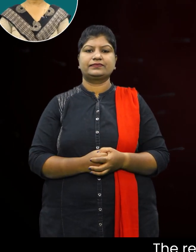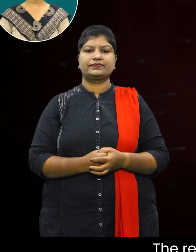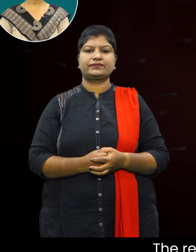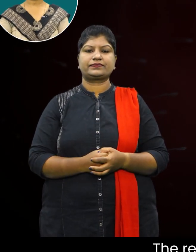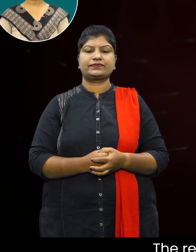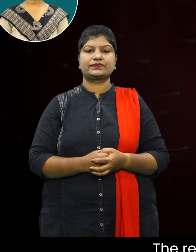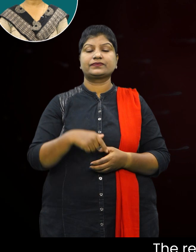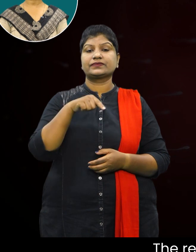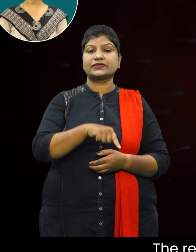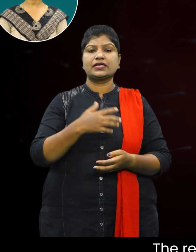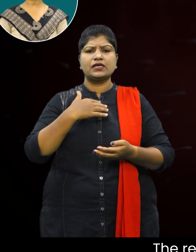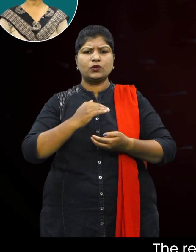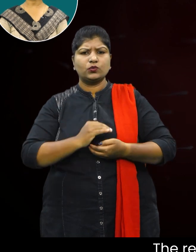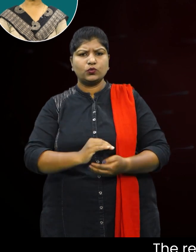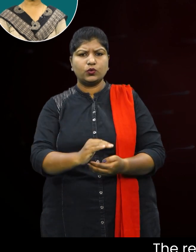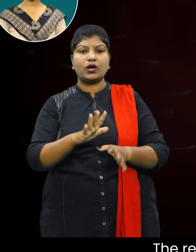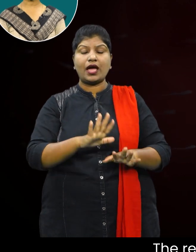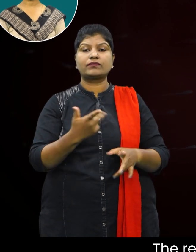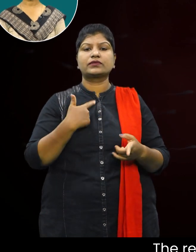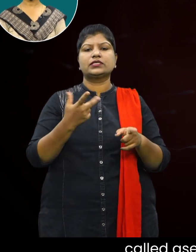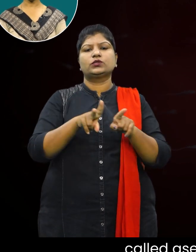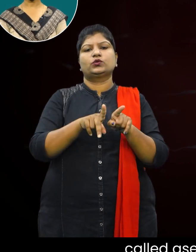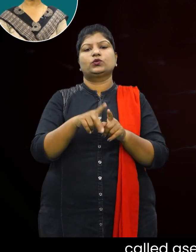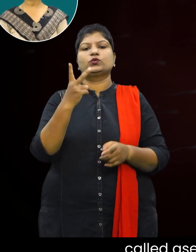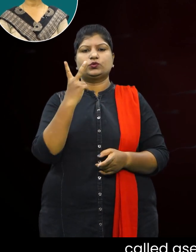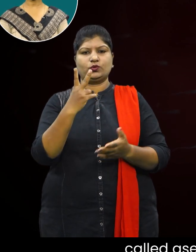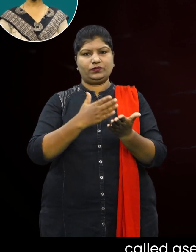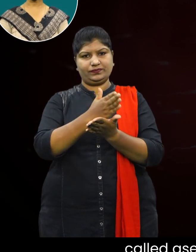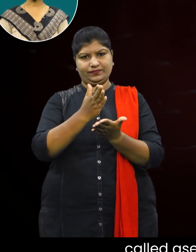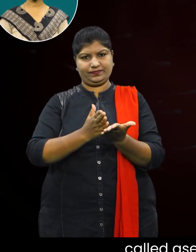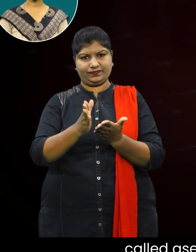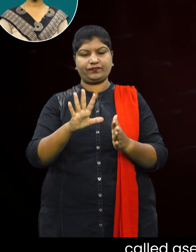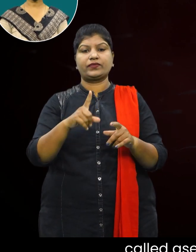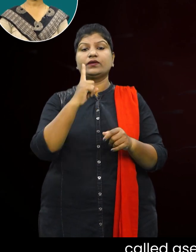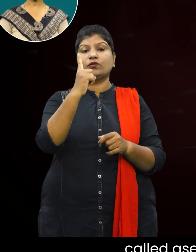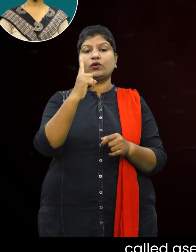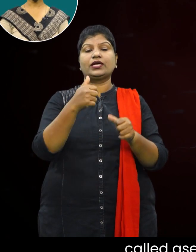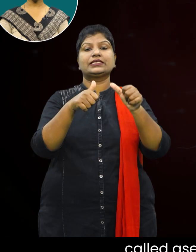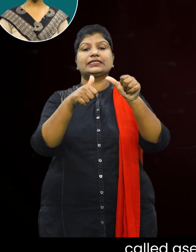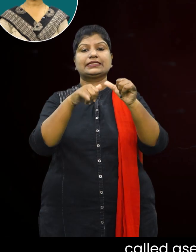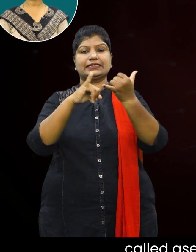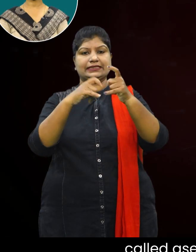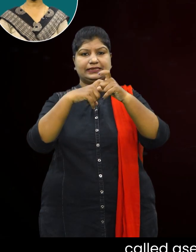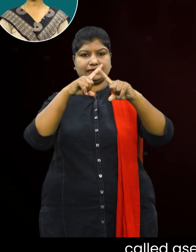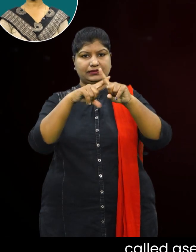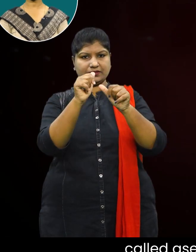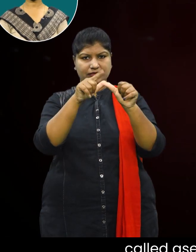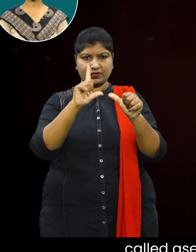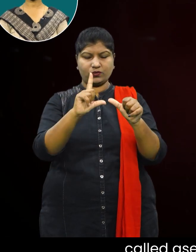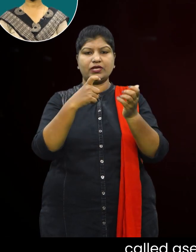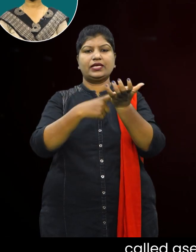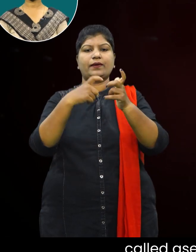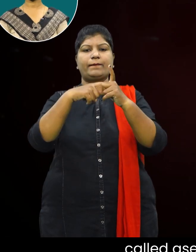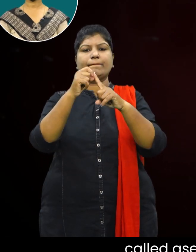The reproduction is of two types called asexual and sexual